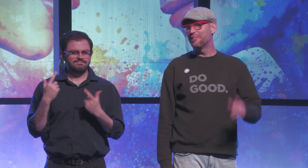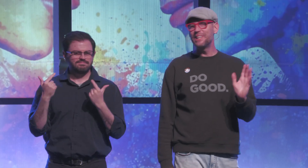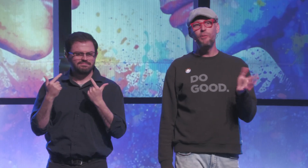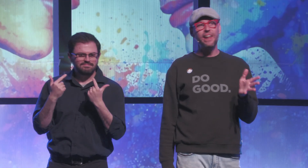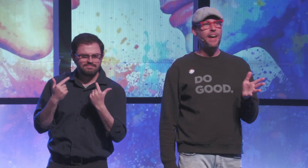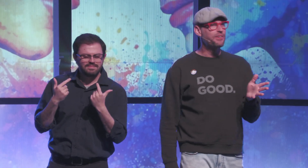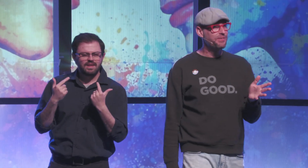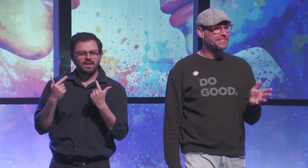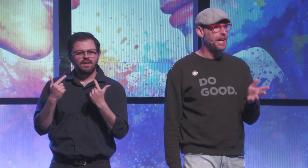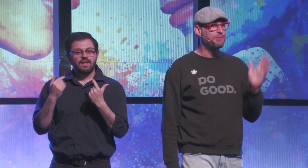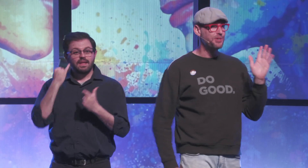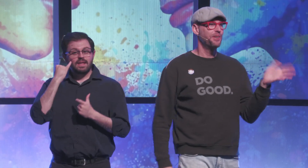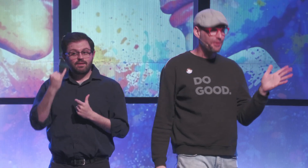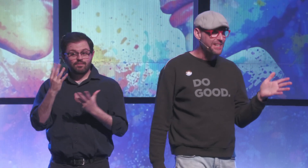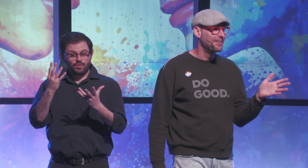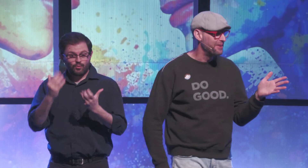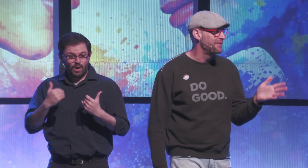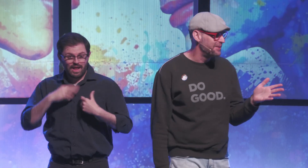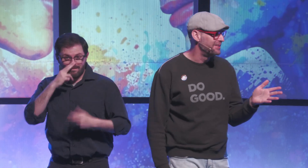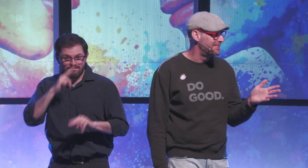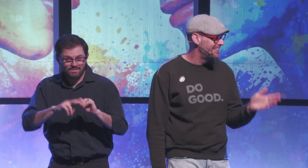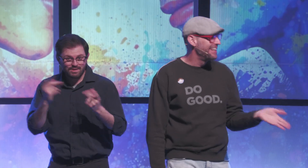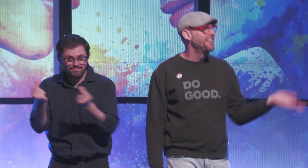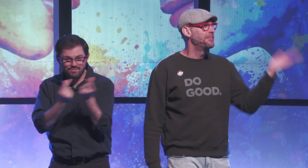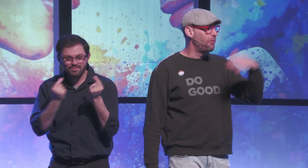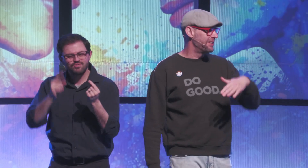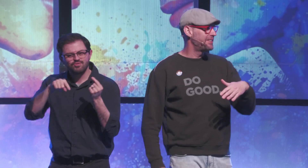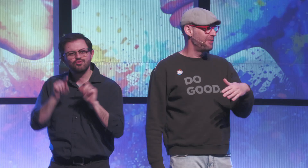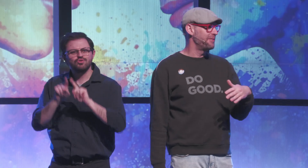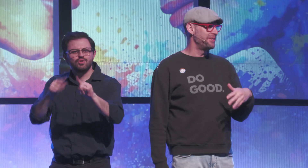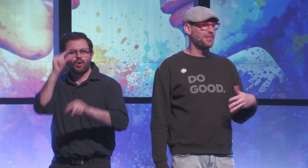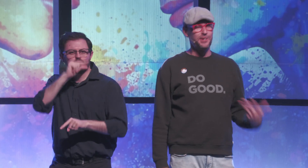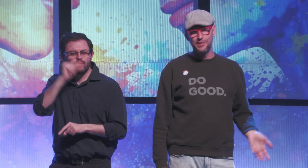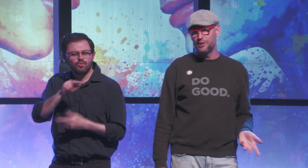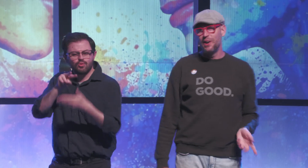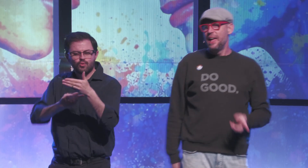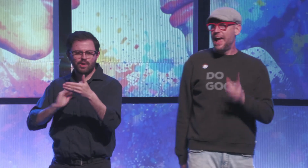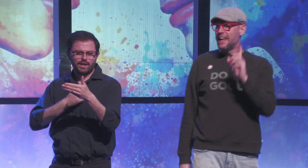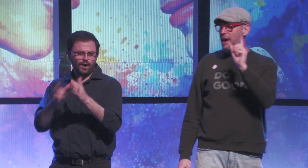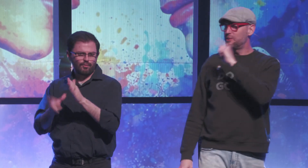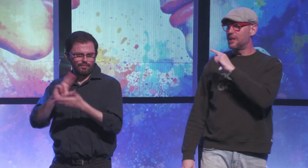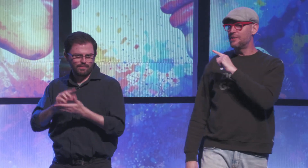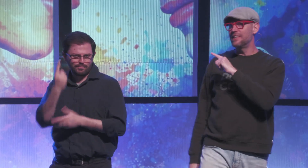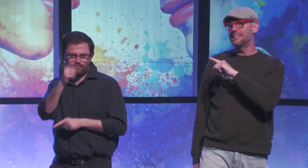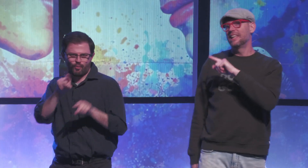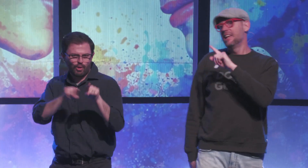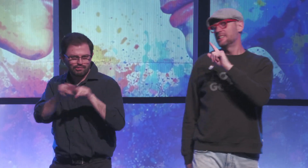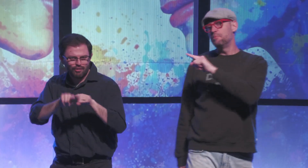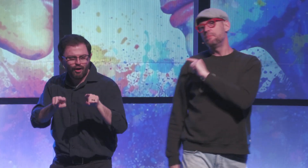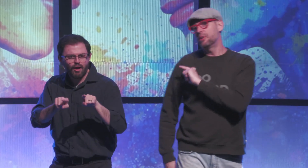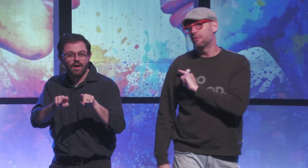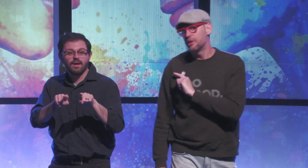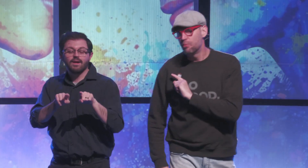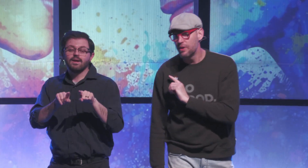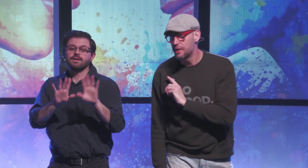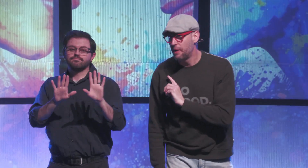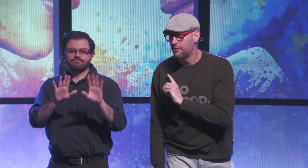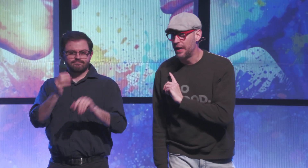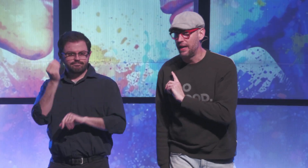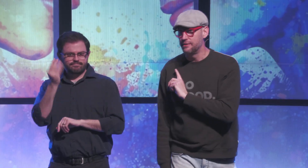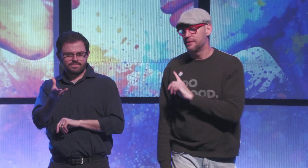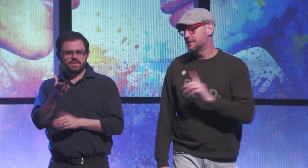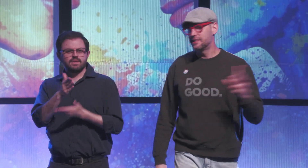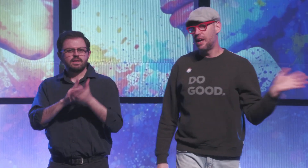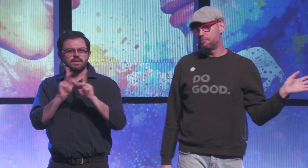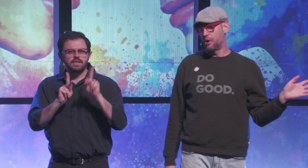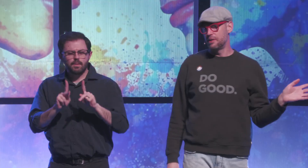If you really want to have a fun time, you should read the reviews, the 1-star reviews on Google. And I will tell you this, some people get really worried about